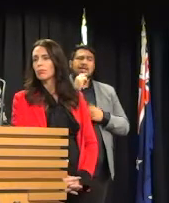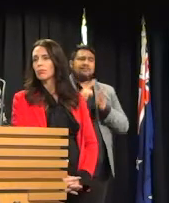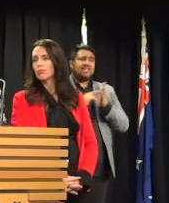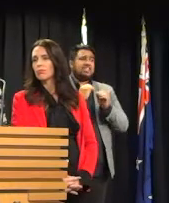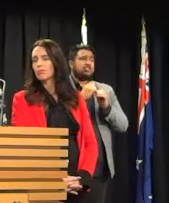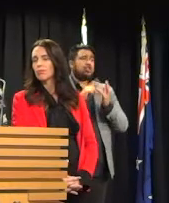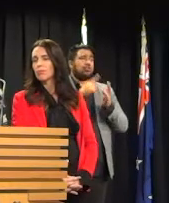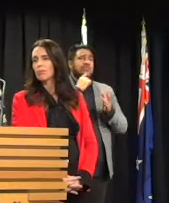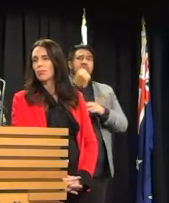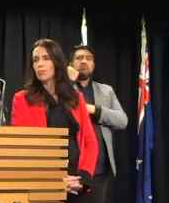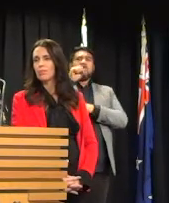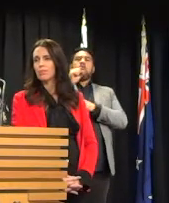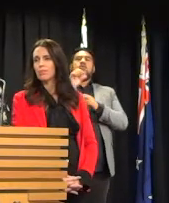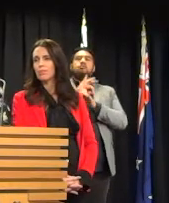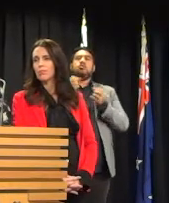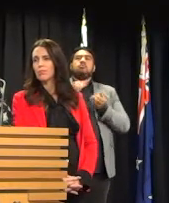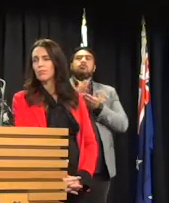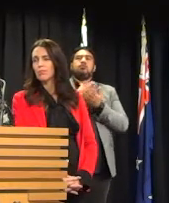sharing?